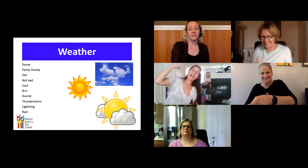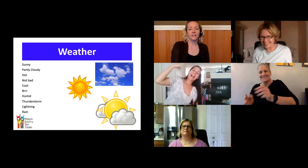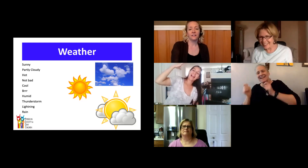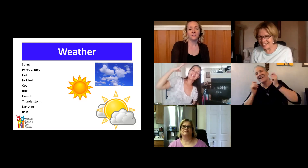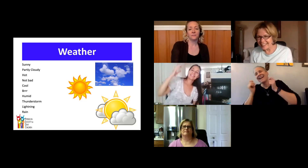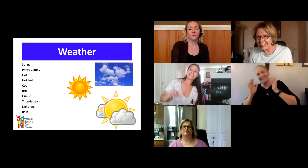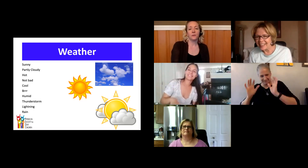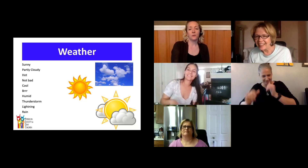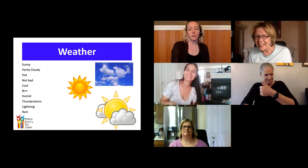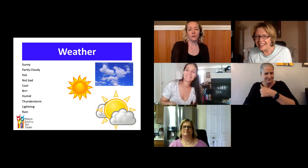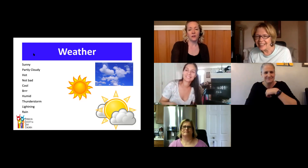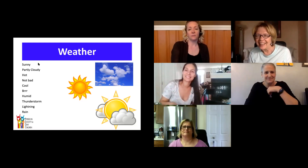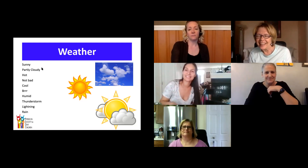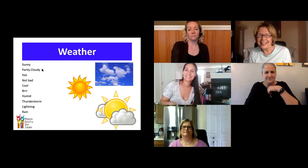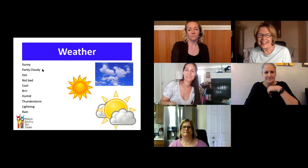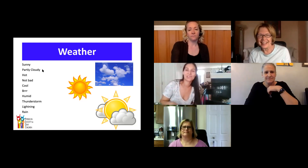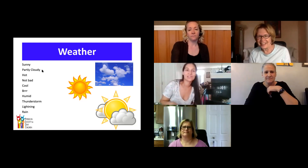sun.